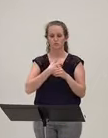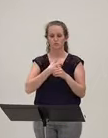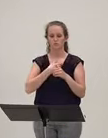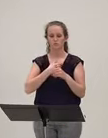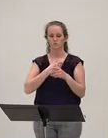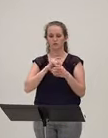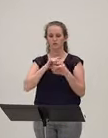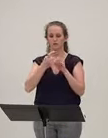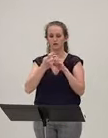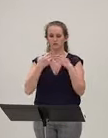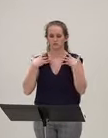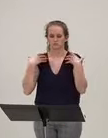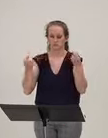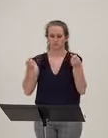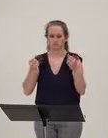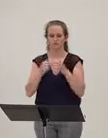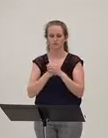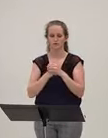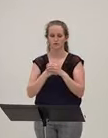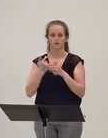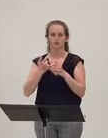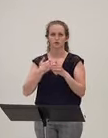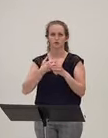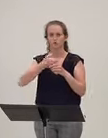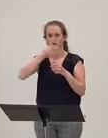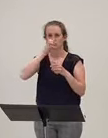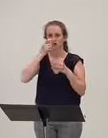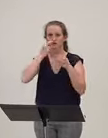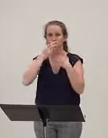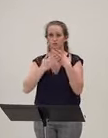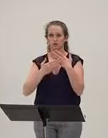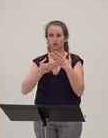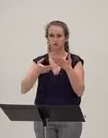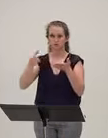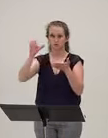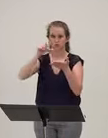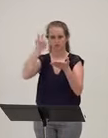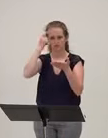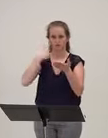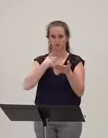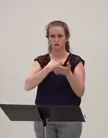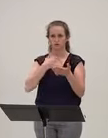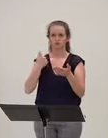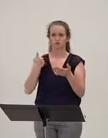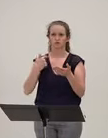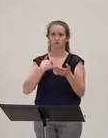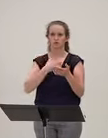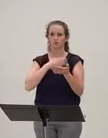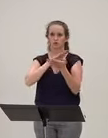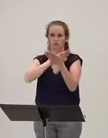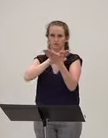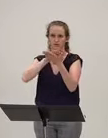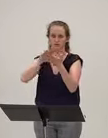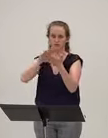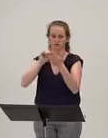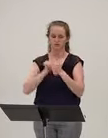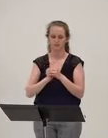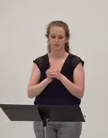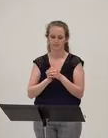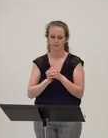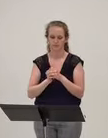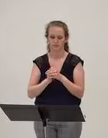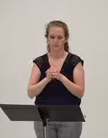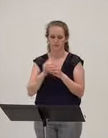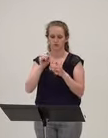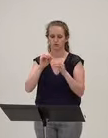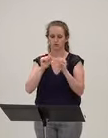made strong. And as we drink his blood that was poured out for us, we are washed clean. And